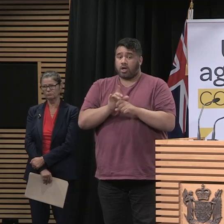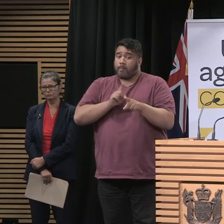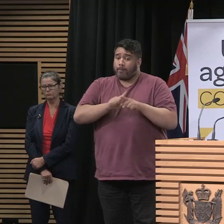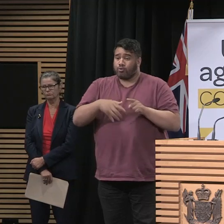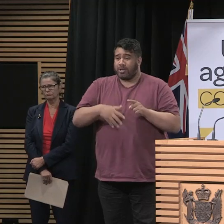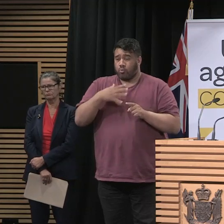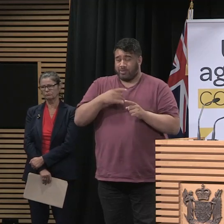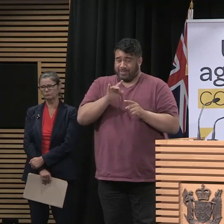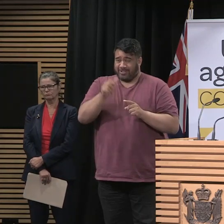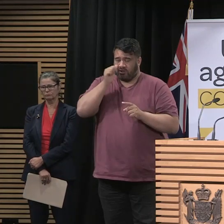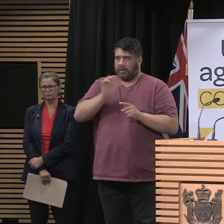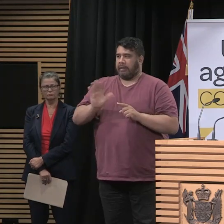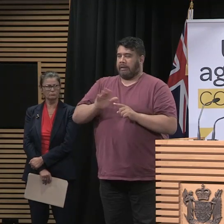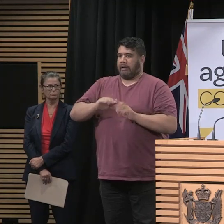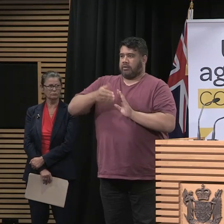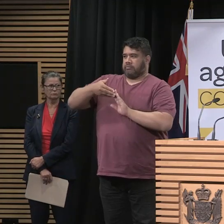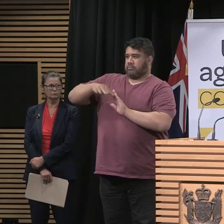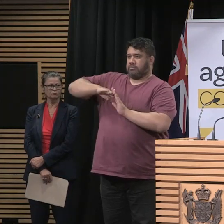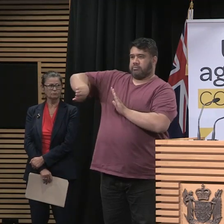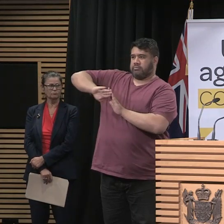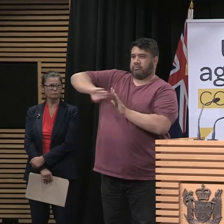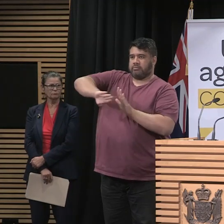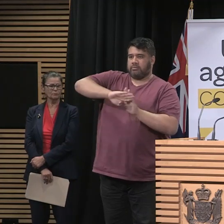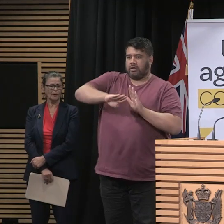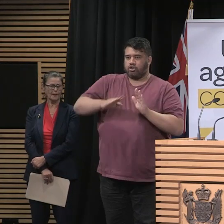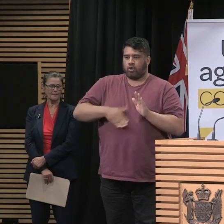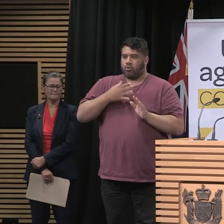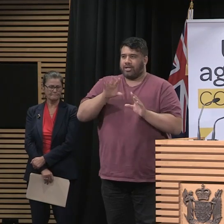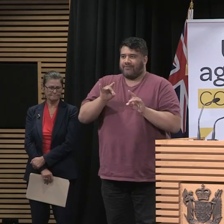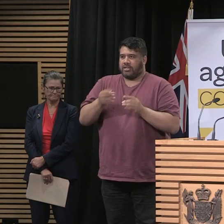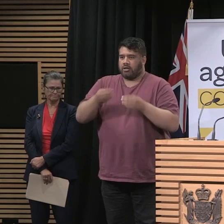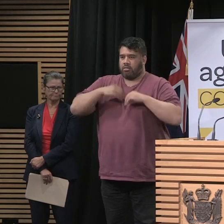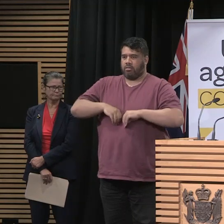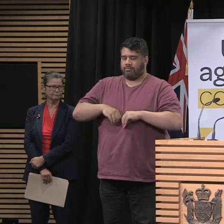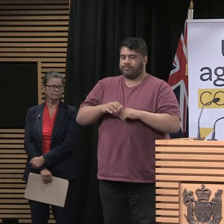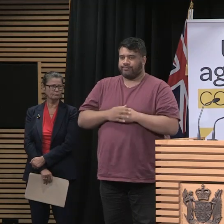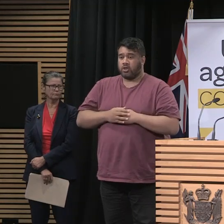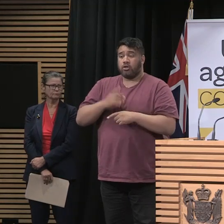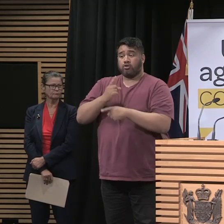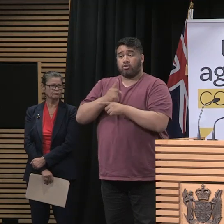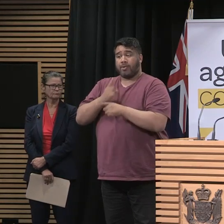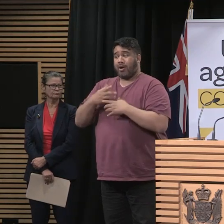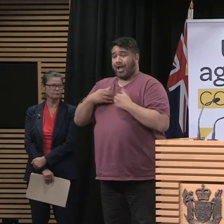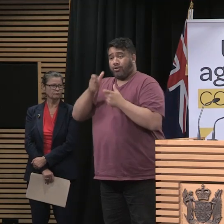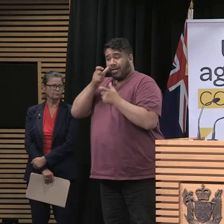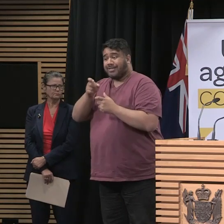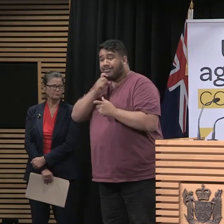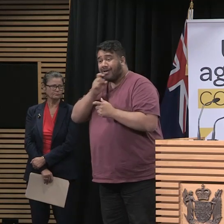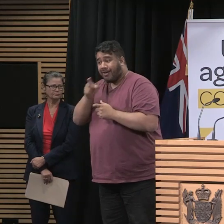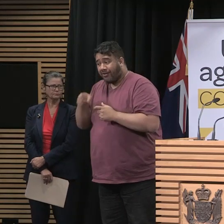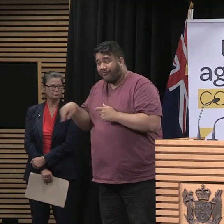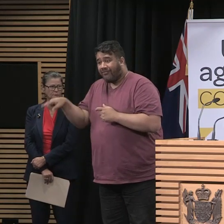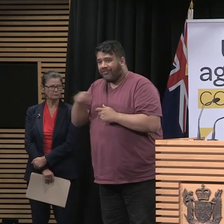self-isolating and making sure they are reducing a risk of infection. In terms of healthcare workers, of course, we would be looking to identify